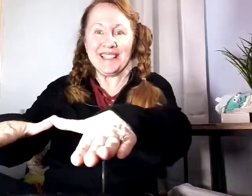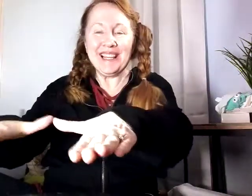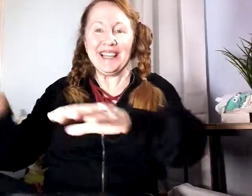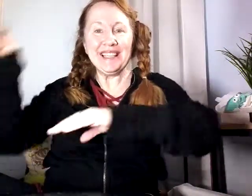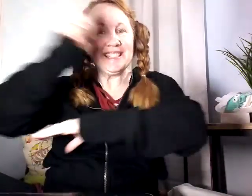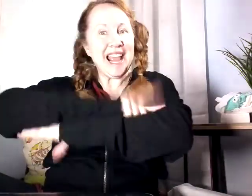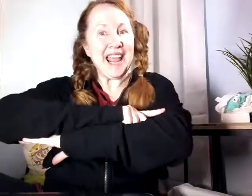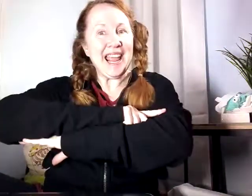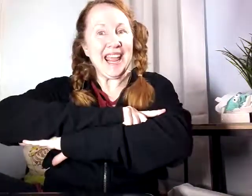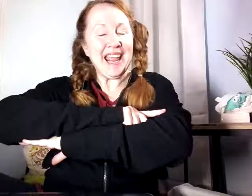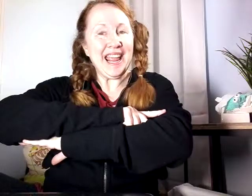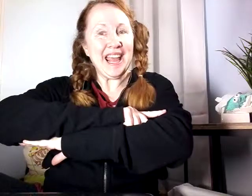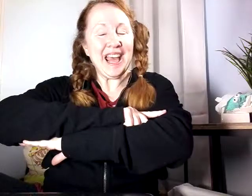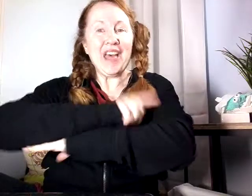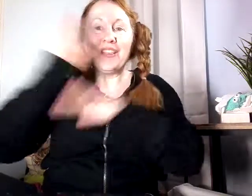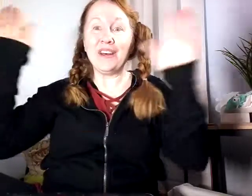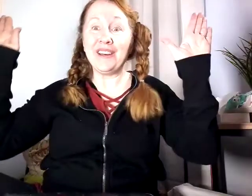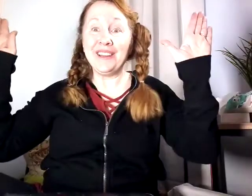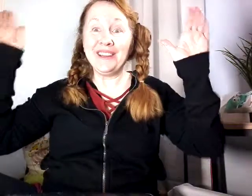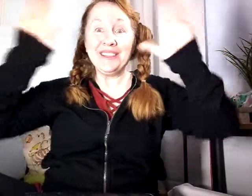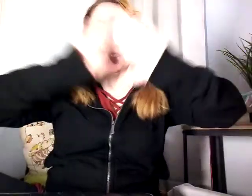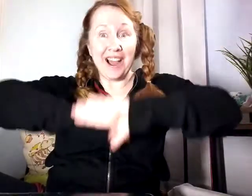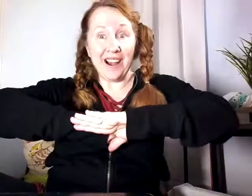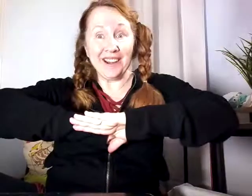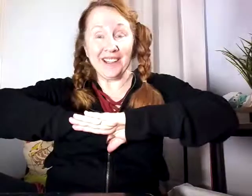blessed day, the dark,